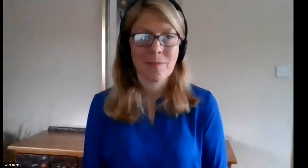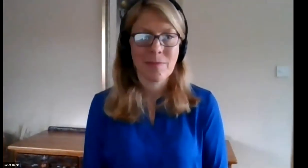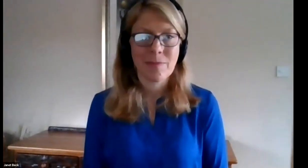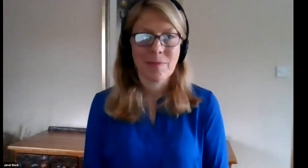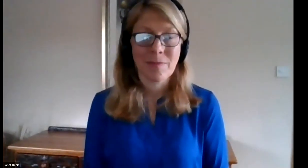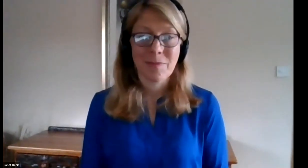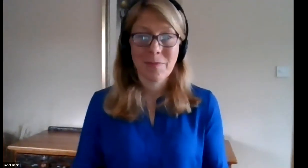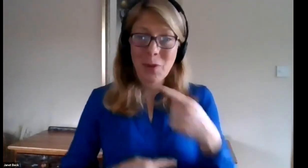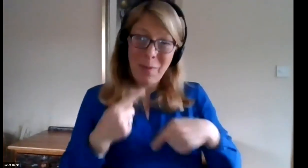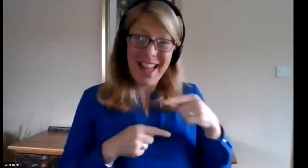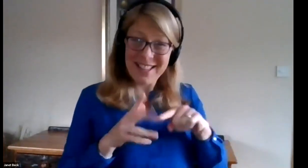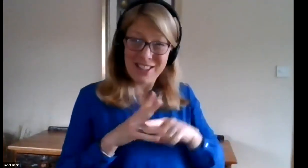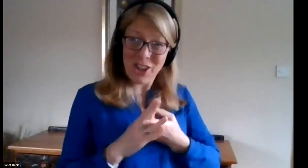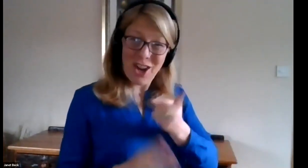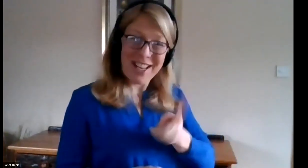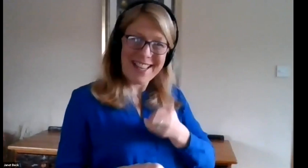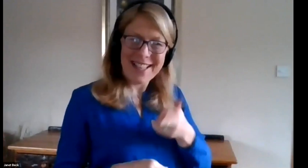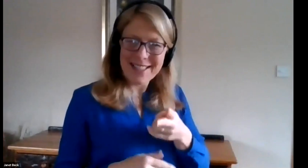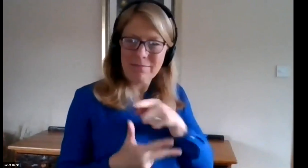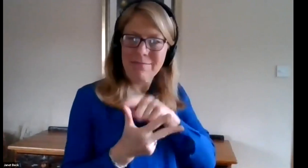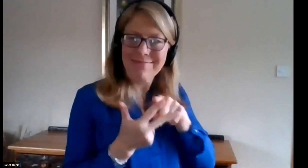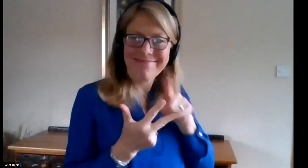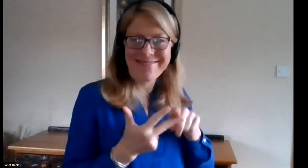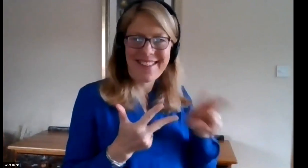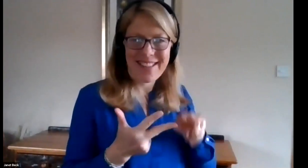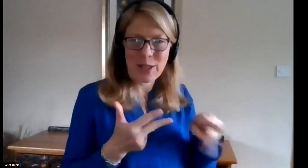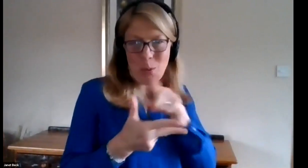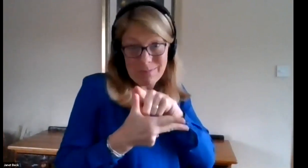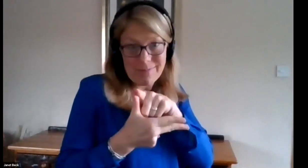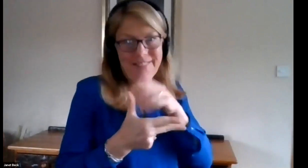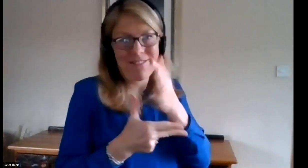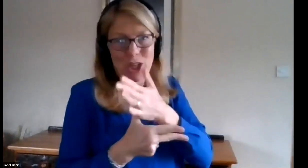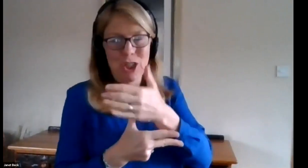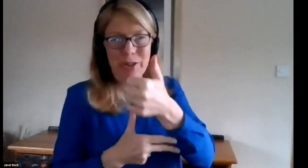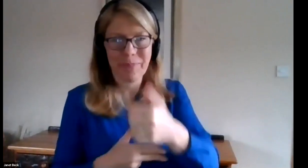Should I go back to the start? Yes, please.